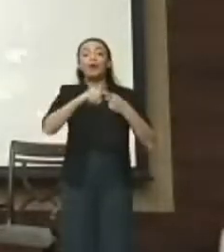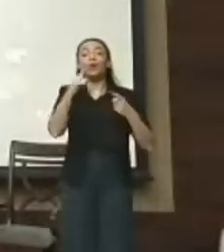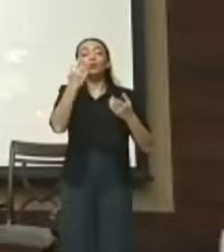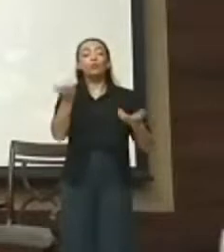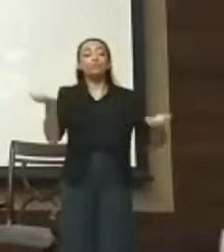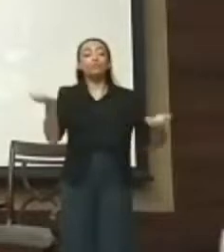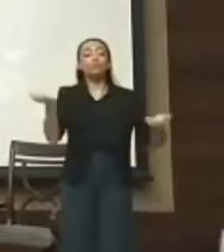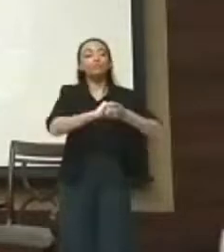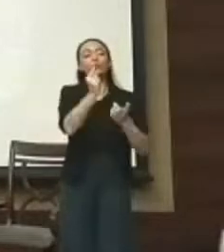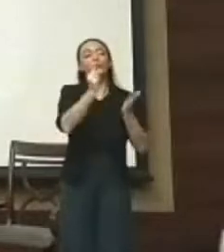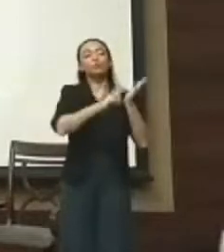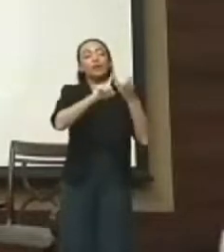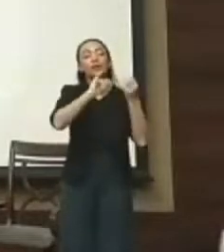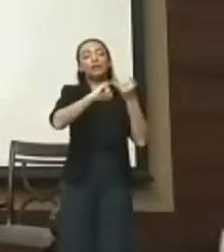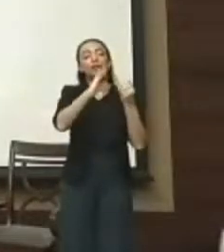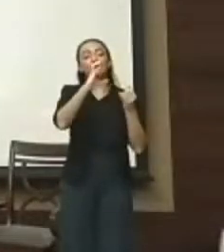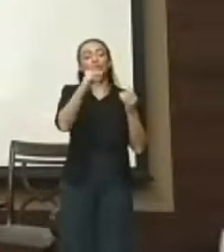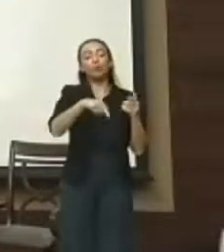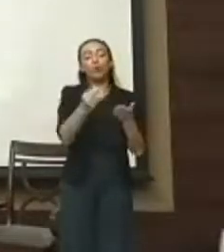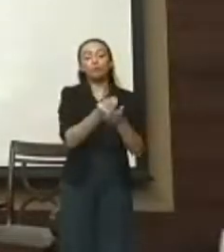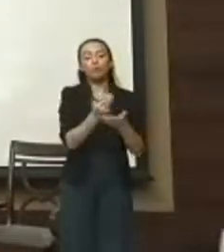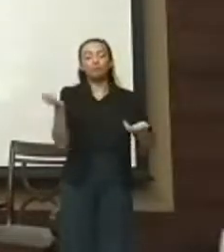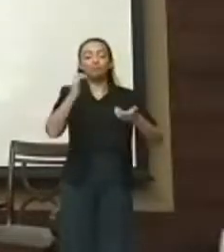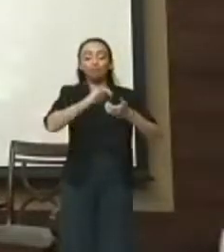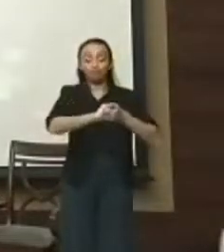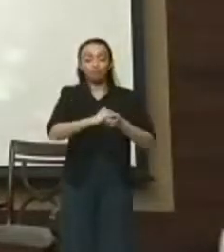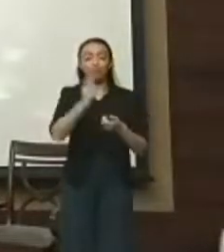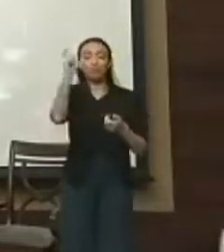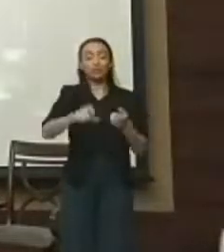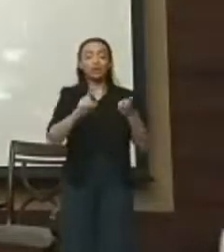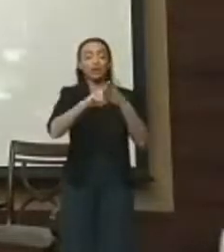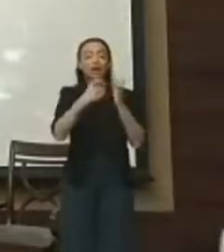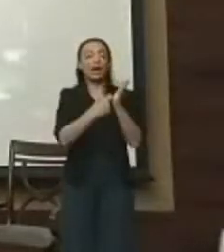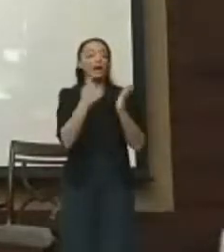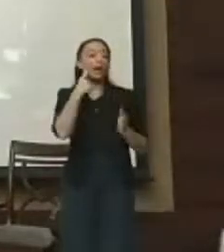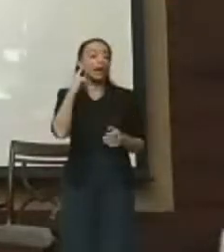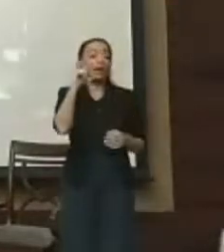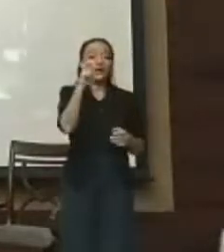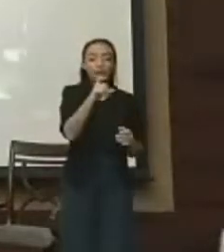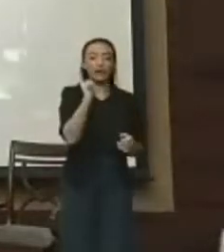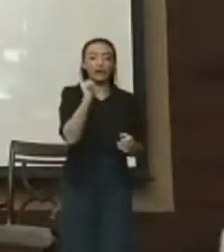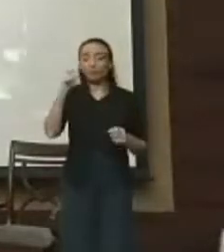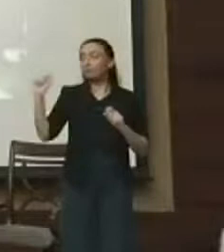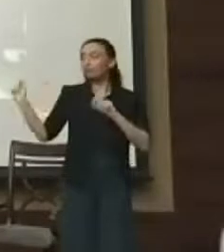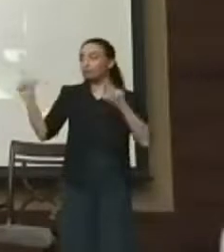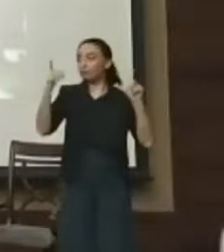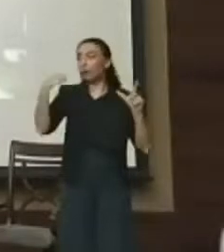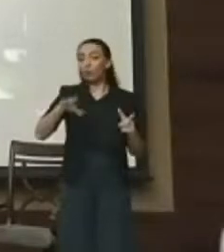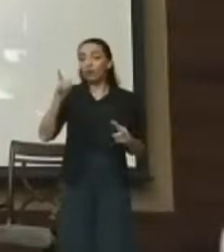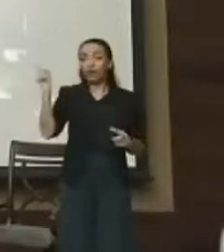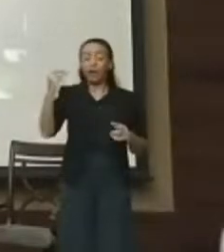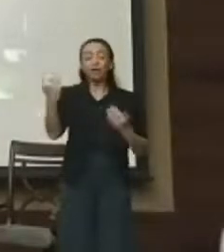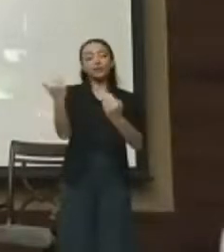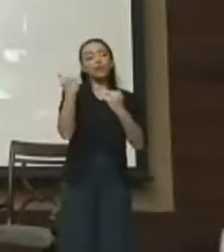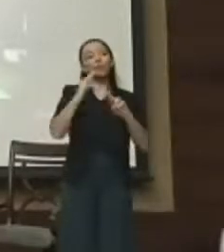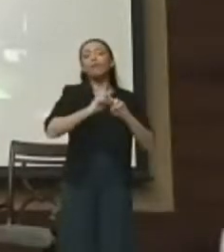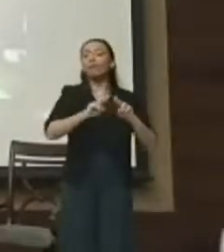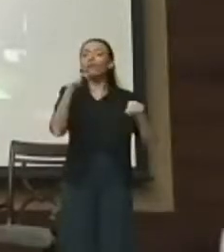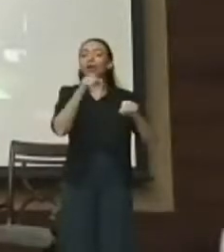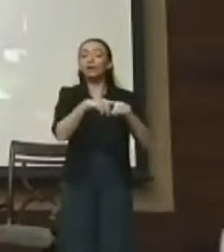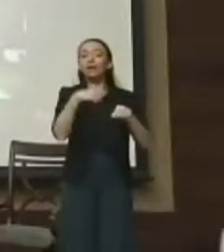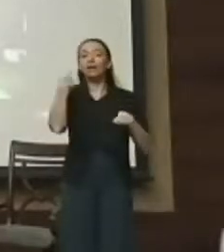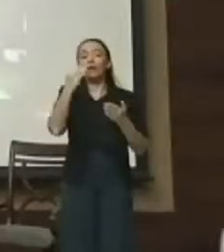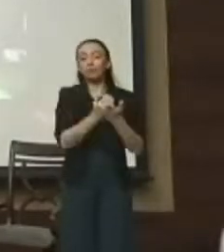with UNESCO. Mr. Eric Falt has sent a message, but they are the ones who have been supporting us.